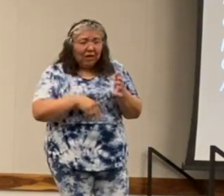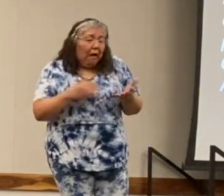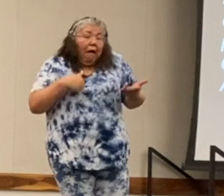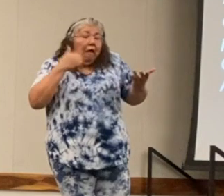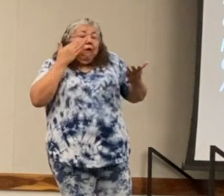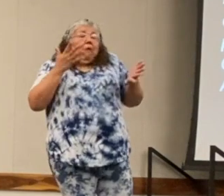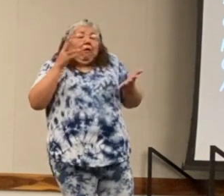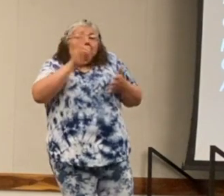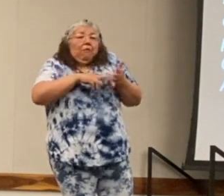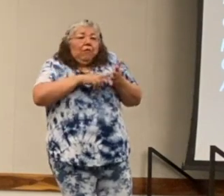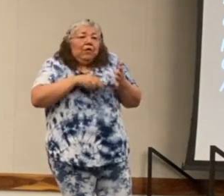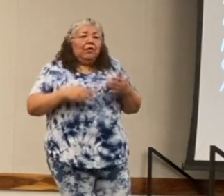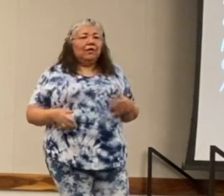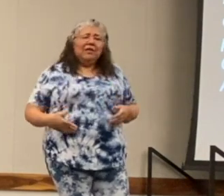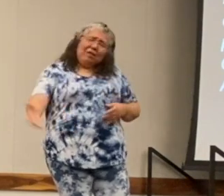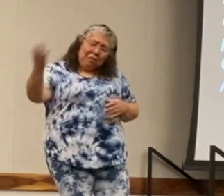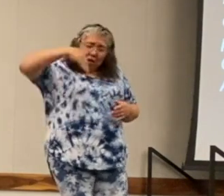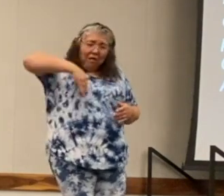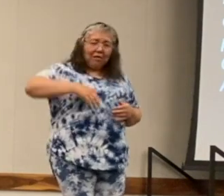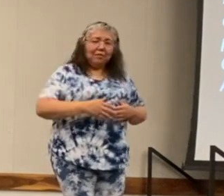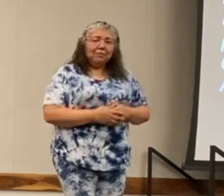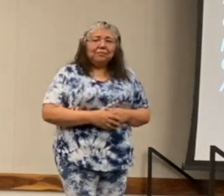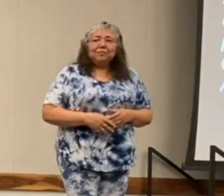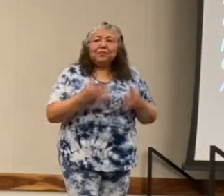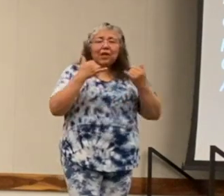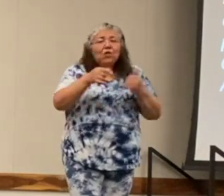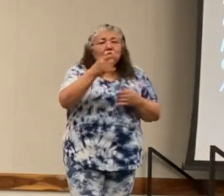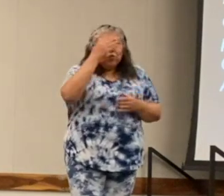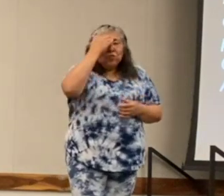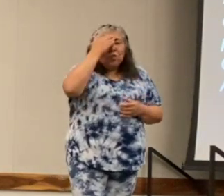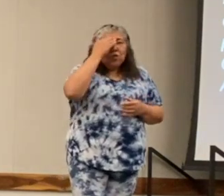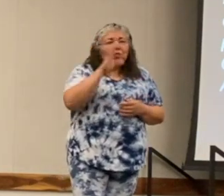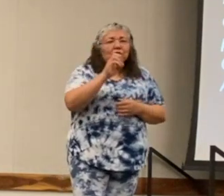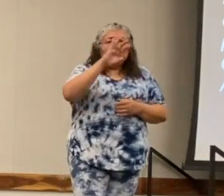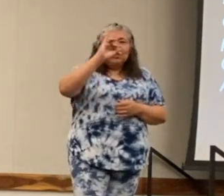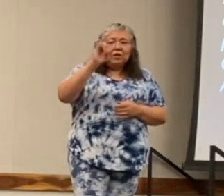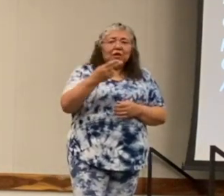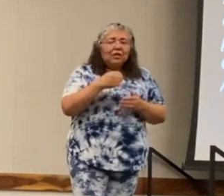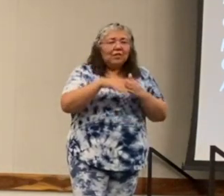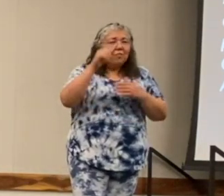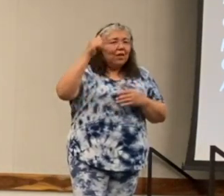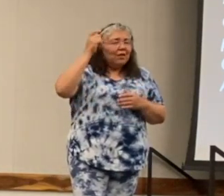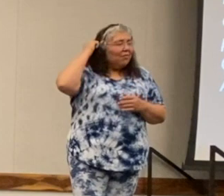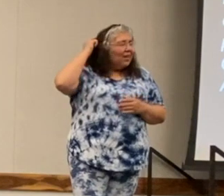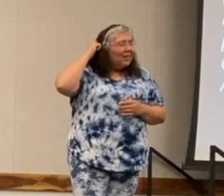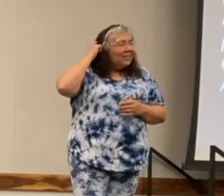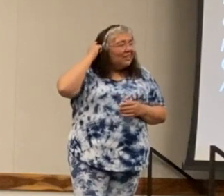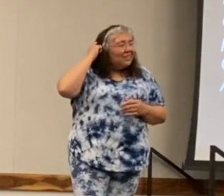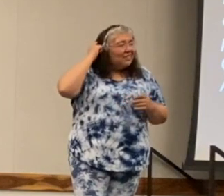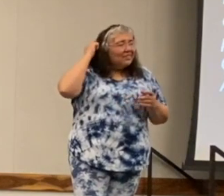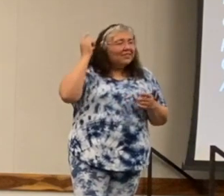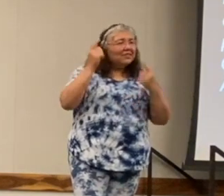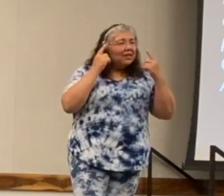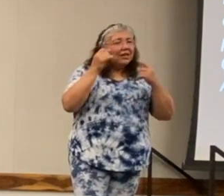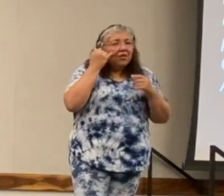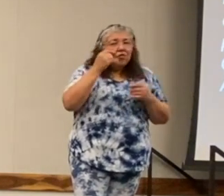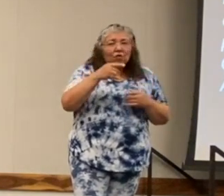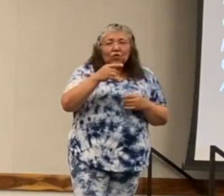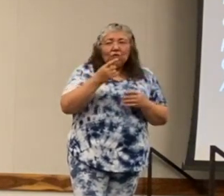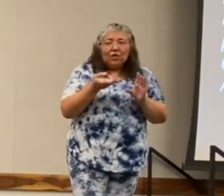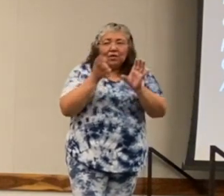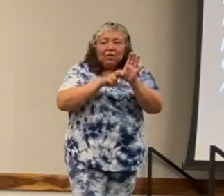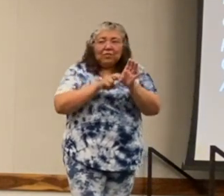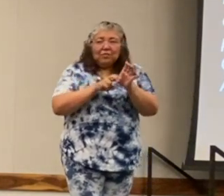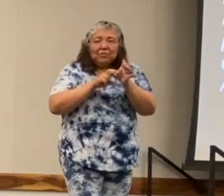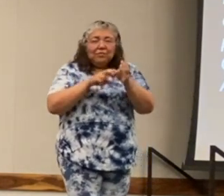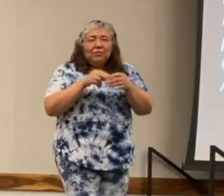what I'm reading. Get up in here. Now, you know that the eunuch in the back of his mind, he has to be, because if you are the guy in the chariot, wouldn't